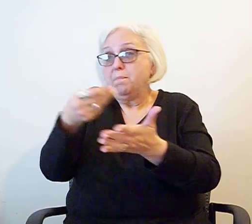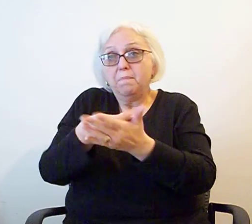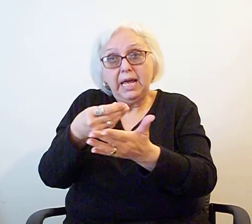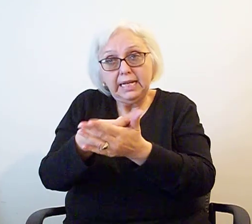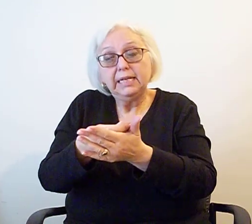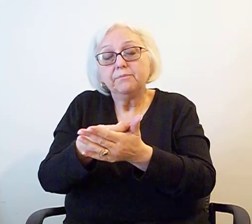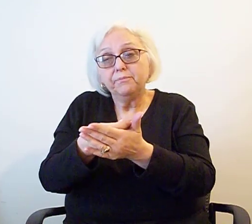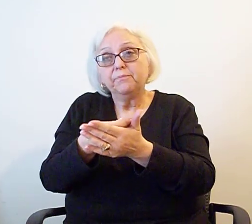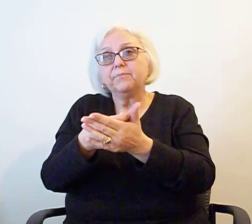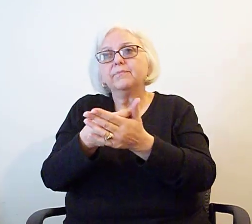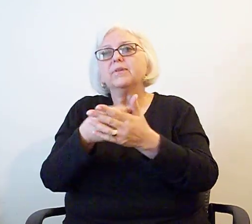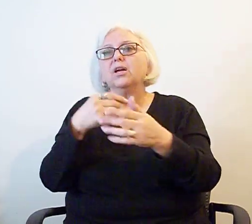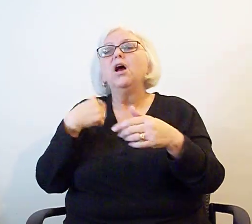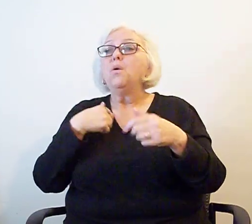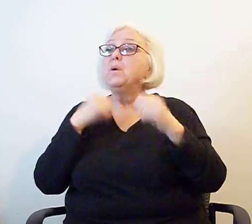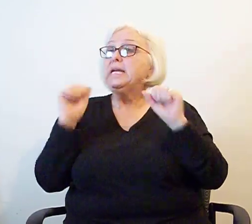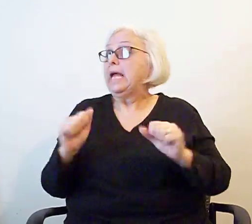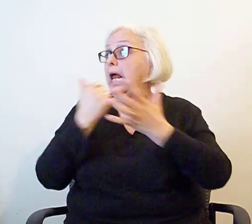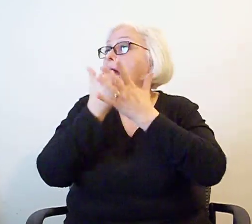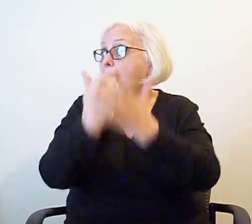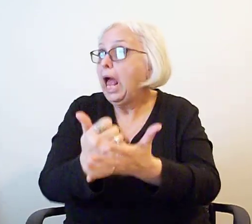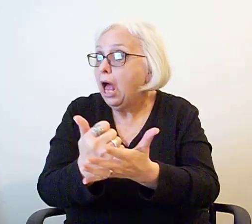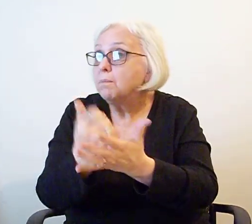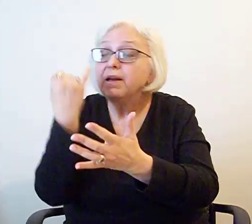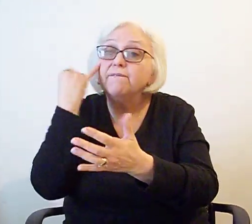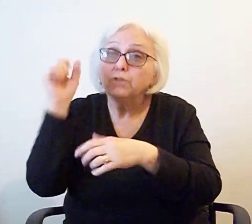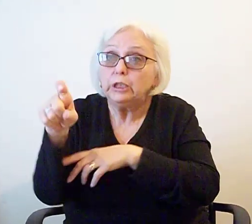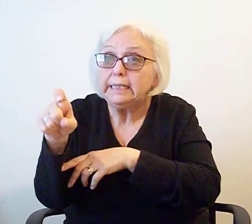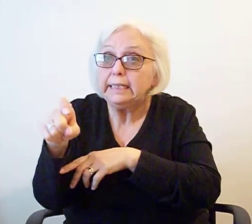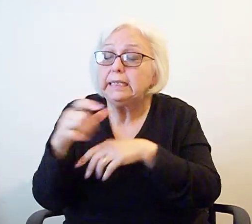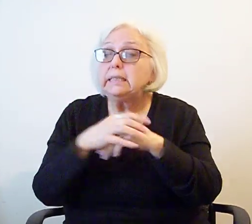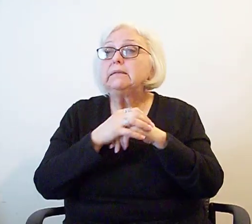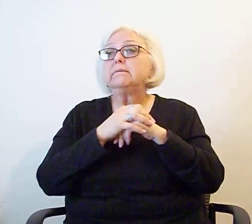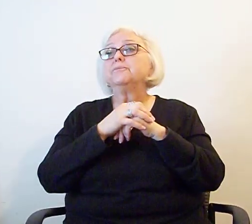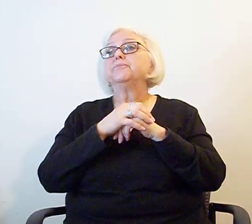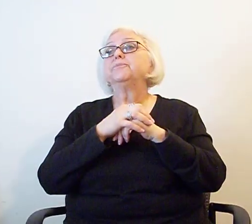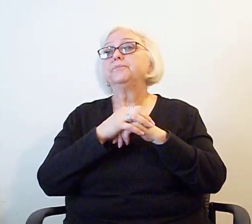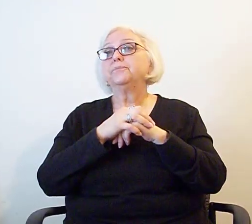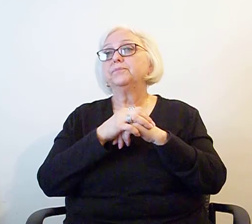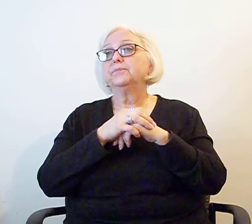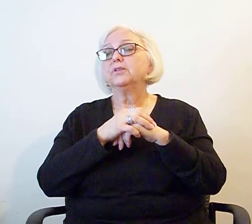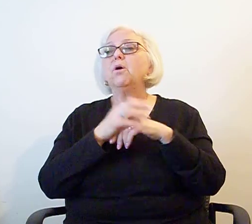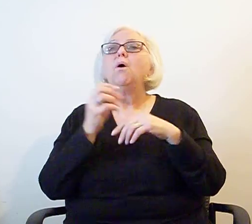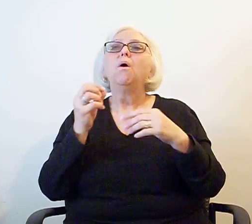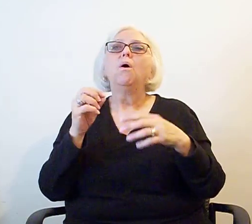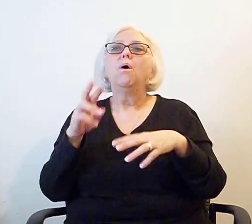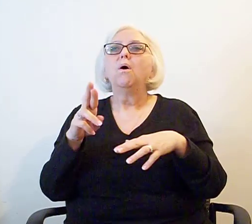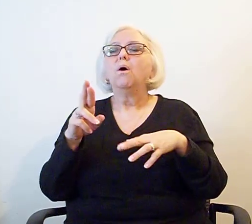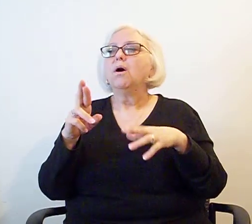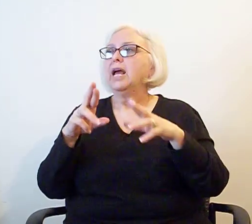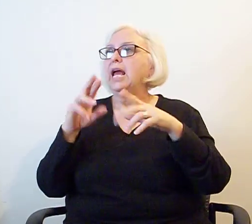Of course, we will help if needed or if a payee is